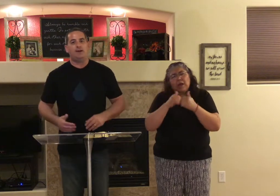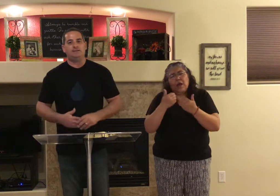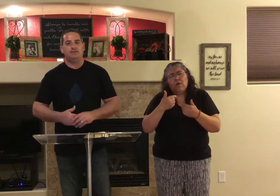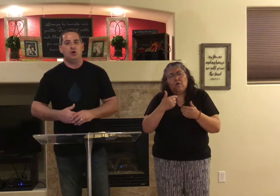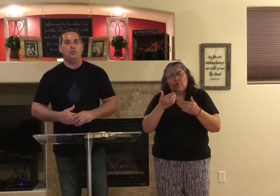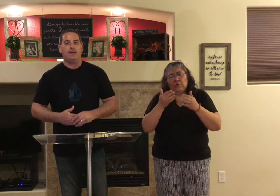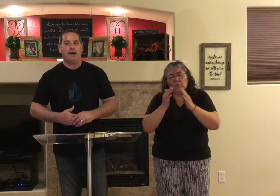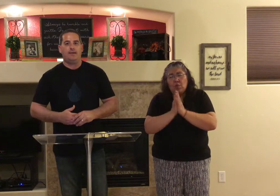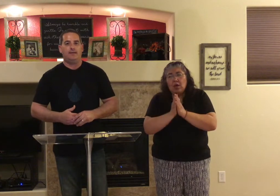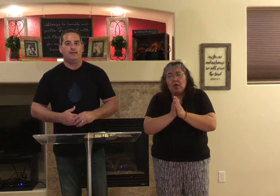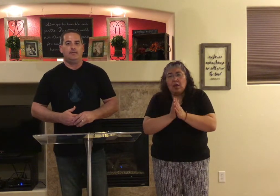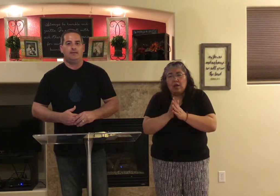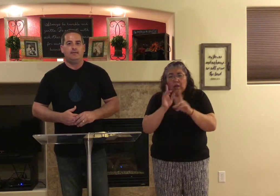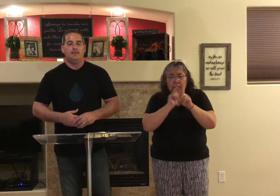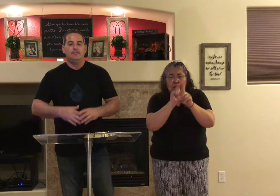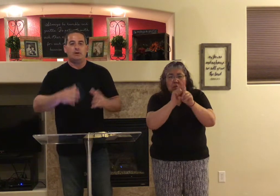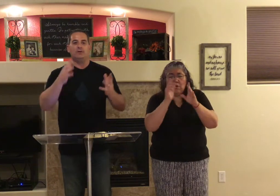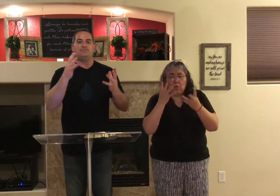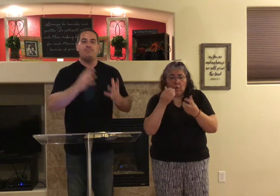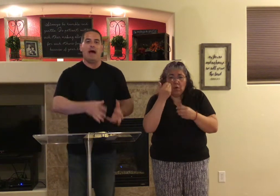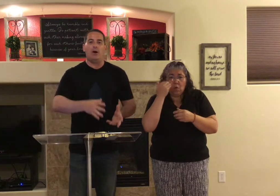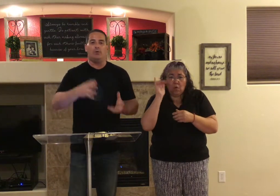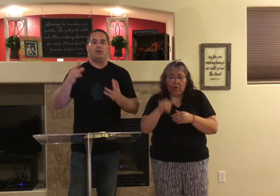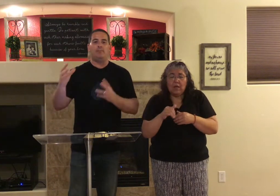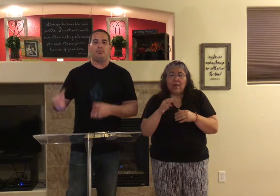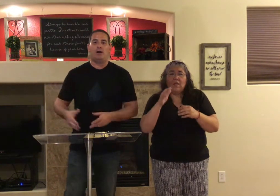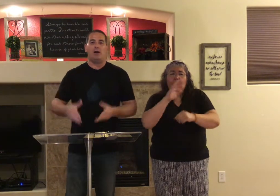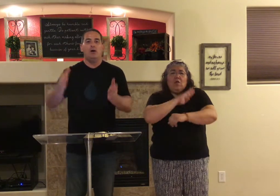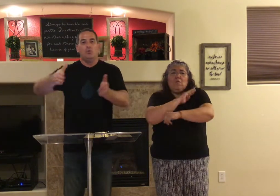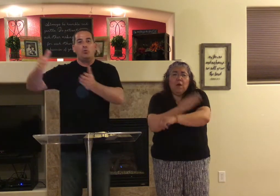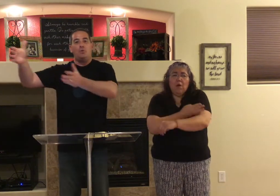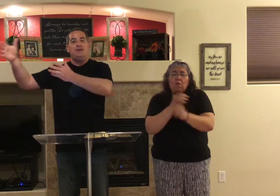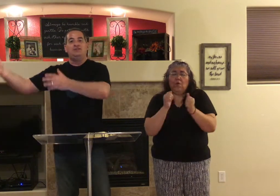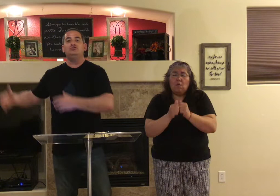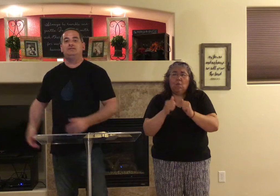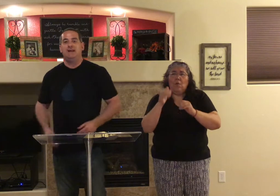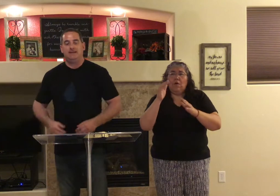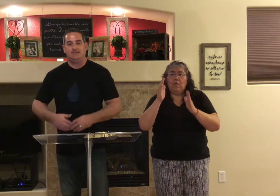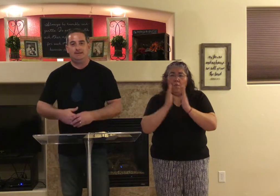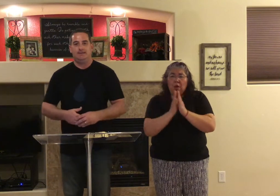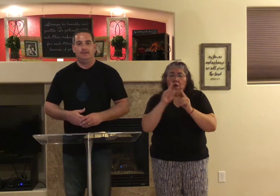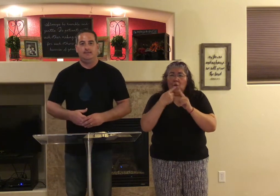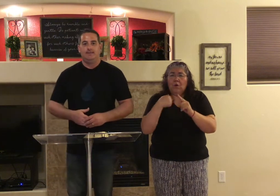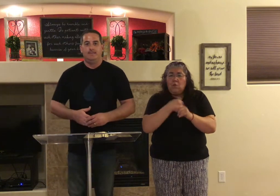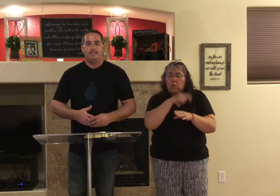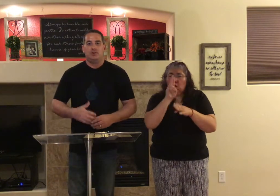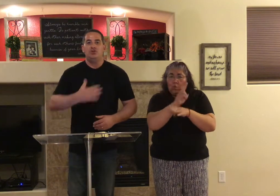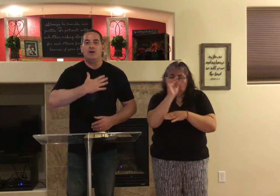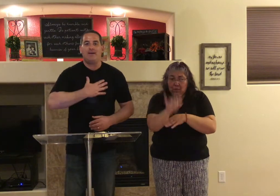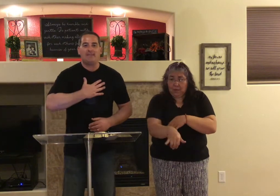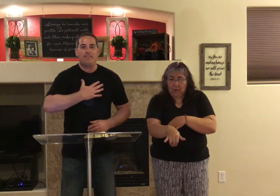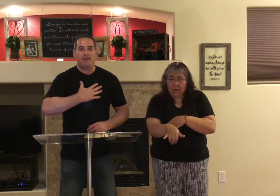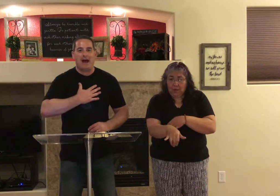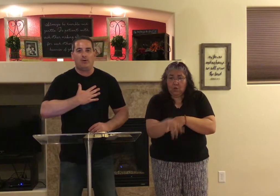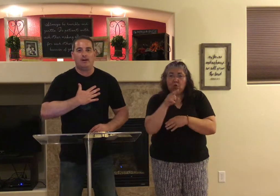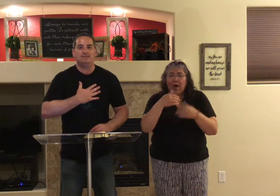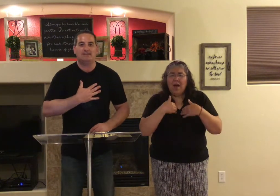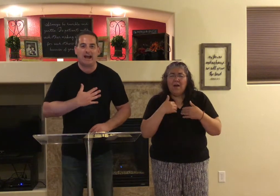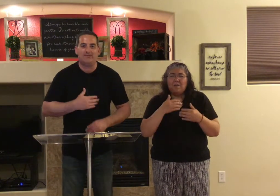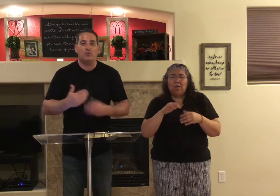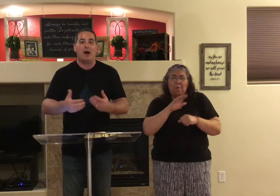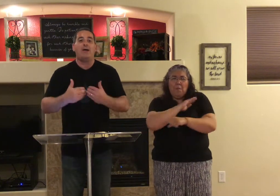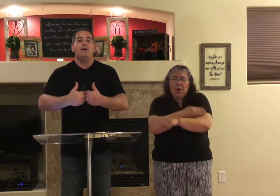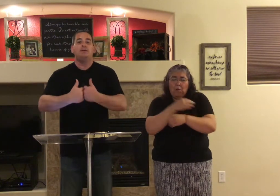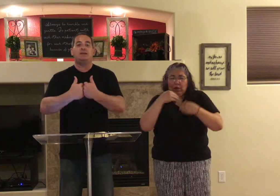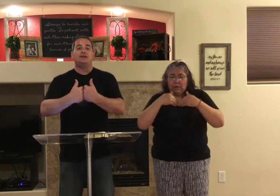Disciples wanted to know that. There is power in prayer when we use it. You have that power